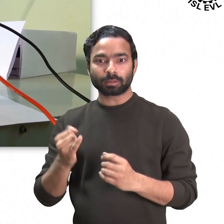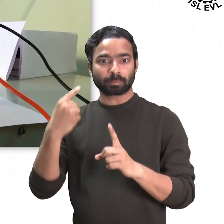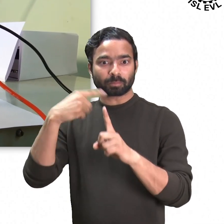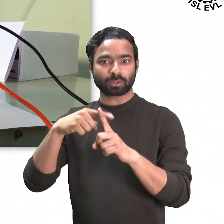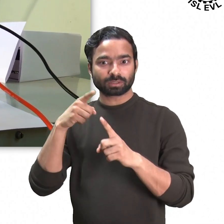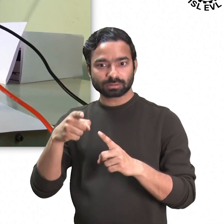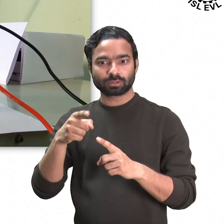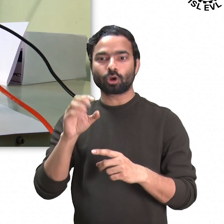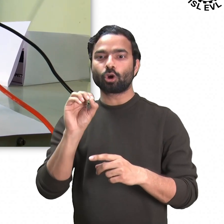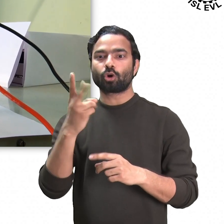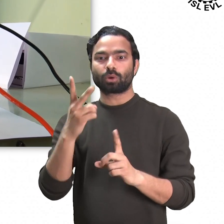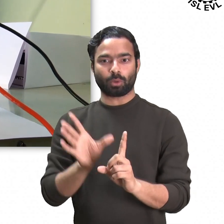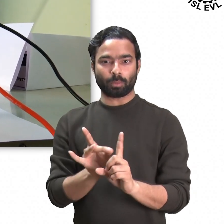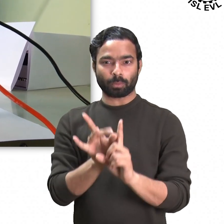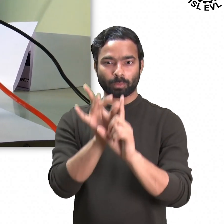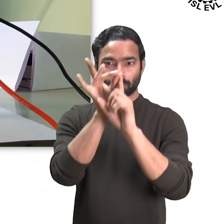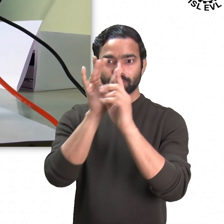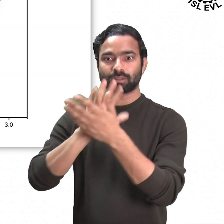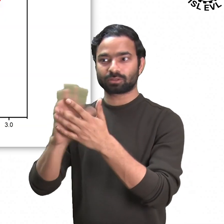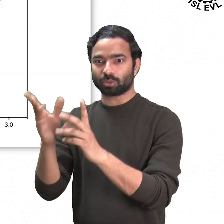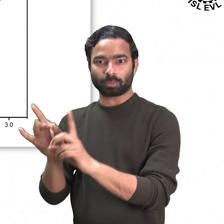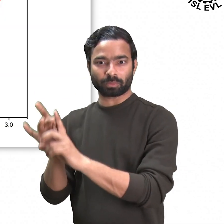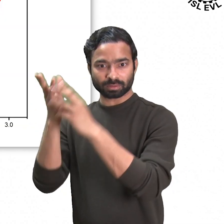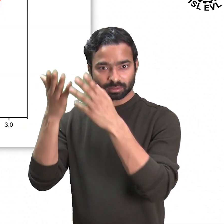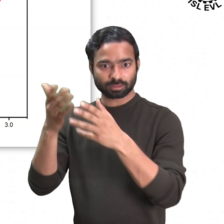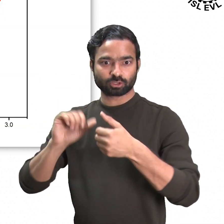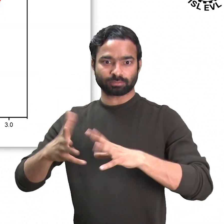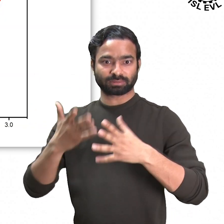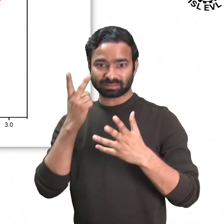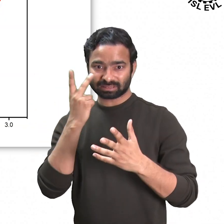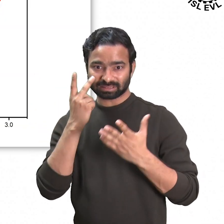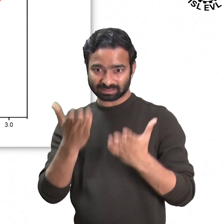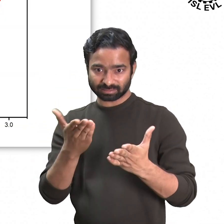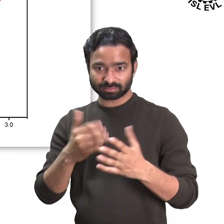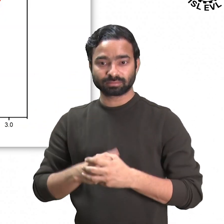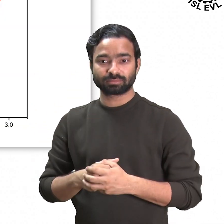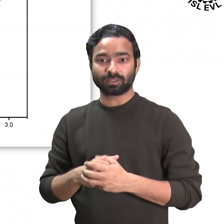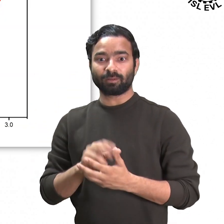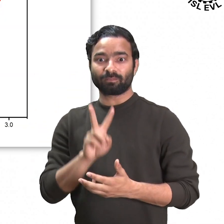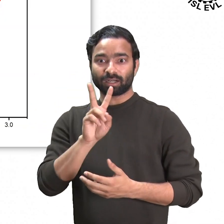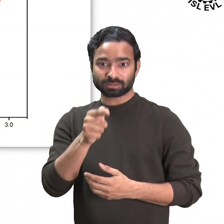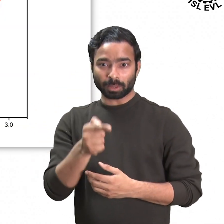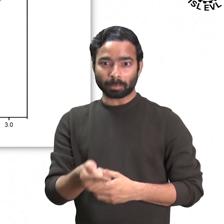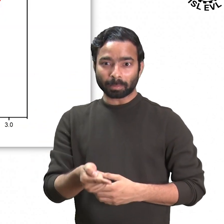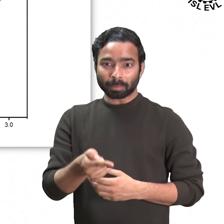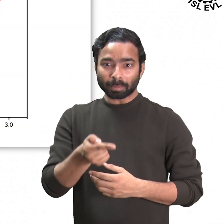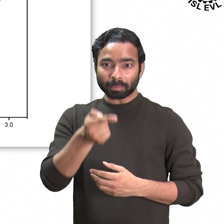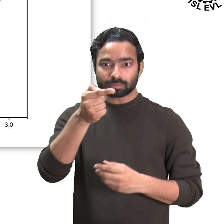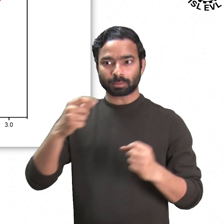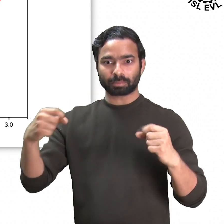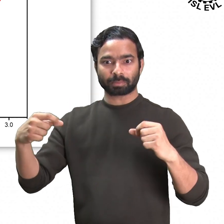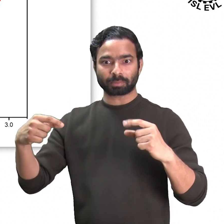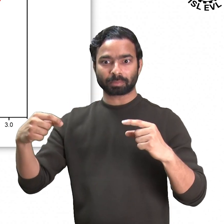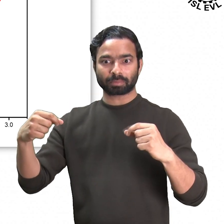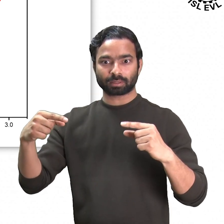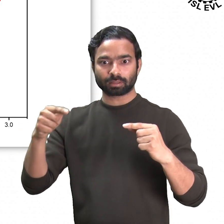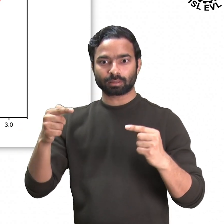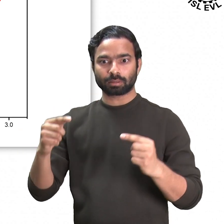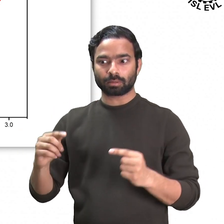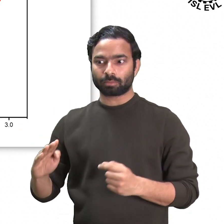anode. Through this simple experiment, we have observed the current voltage characteristics and the results are shown in this